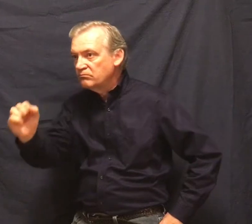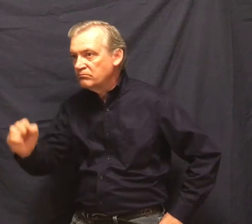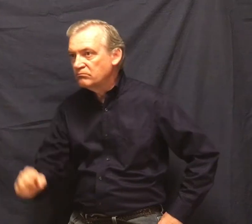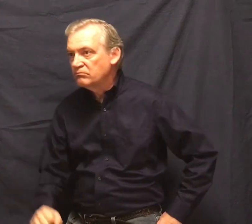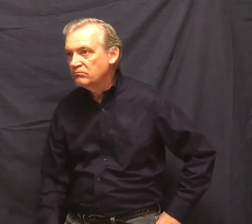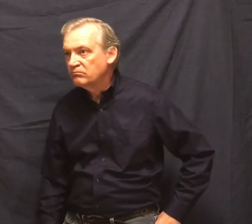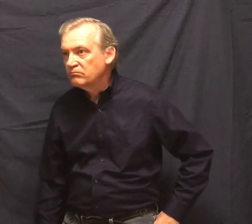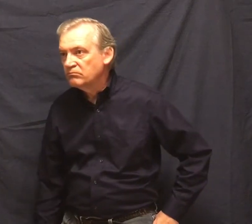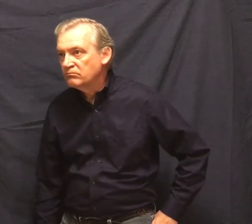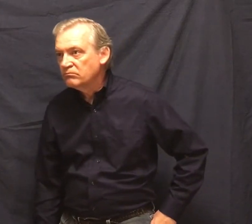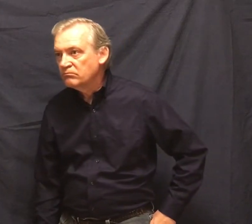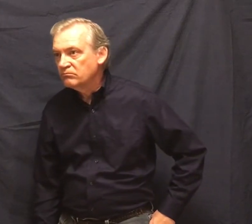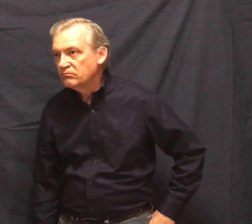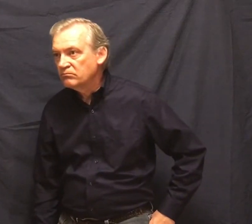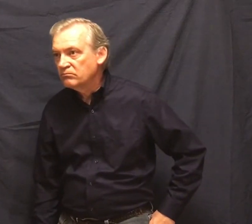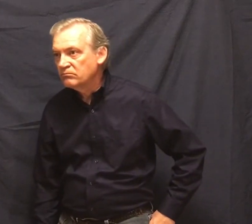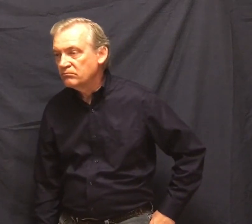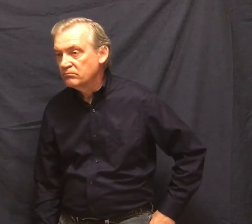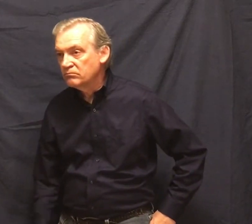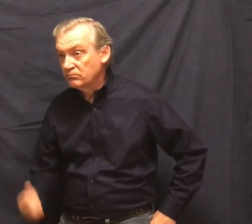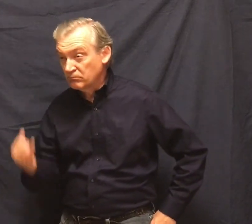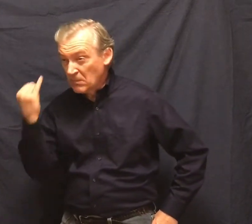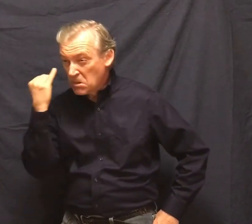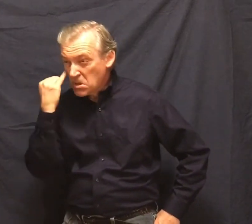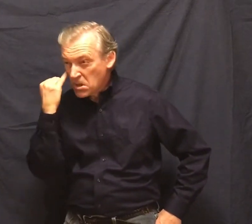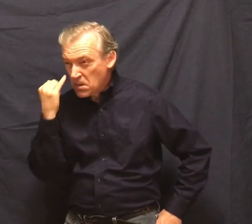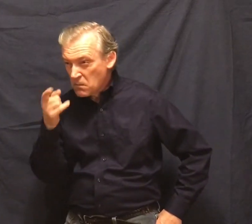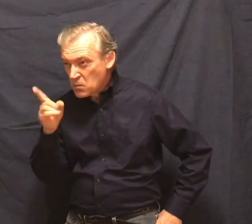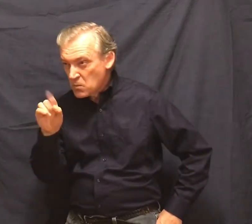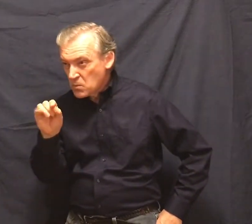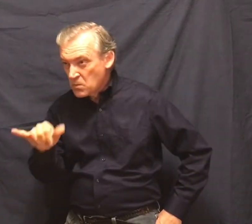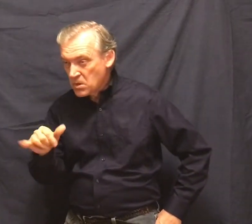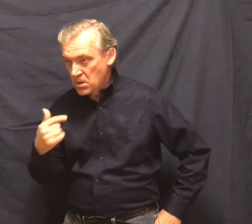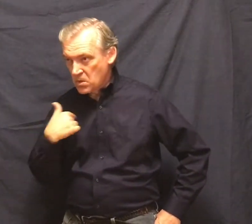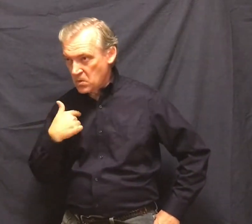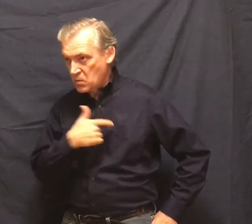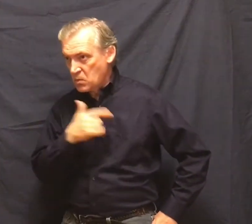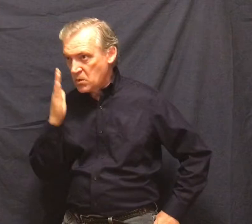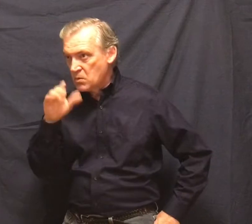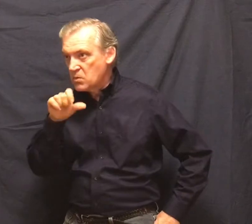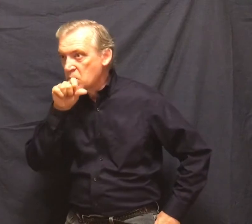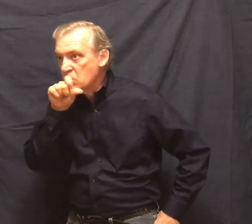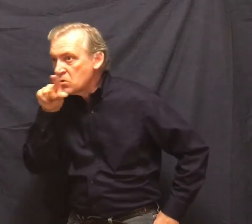If you was to do that, we'd tell, he said quietly. We'd tell about you framing crooks.